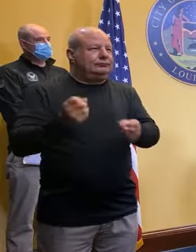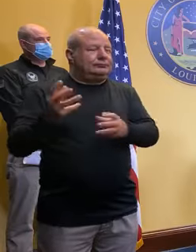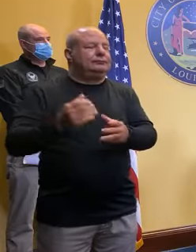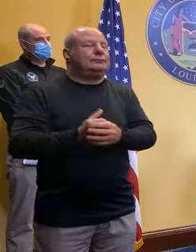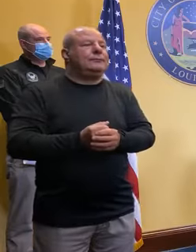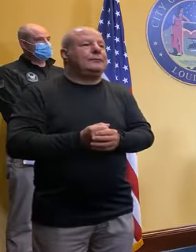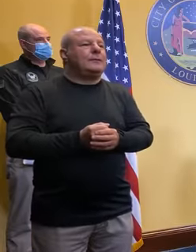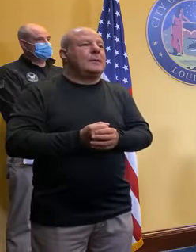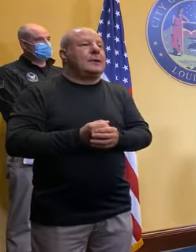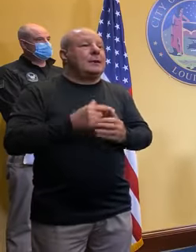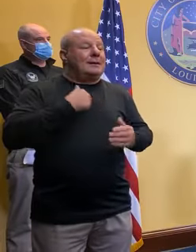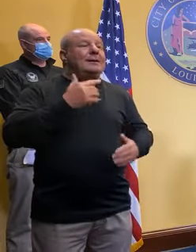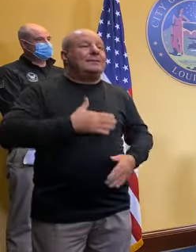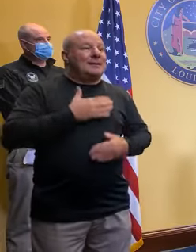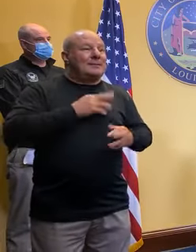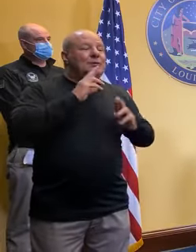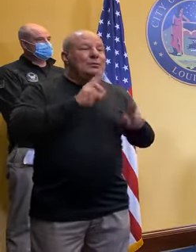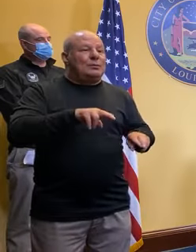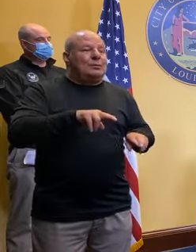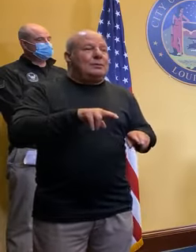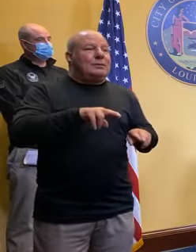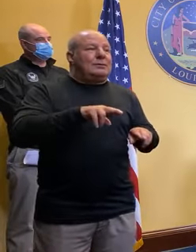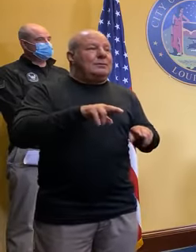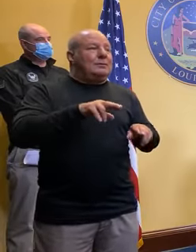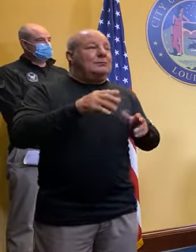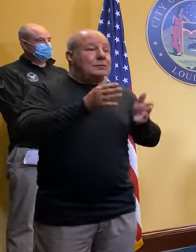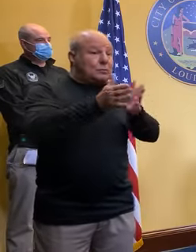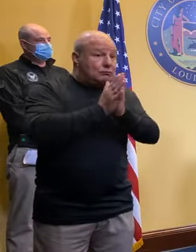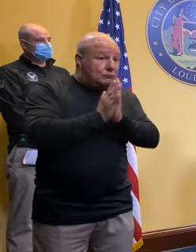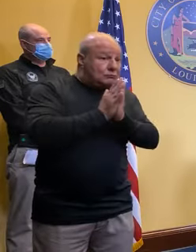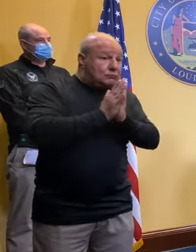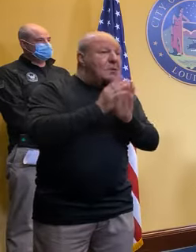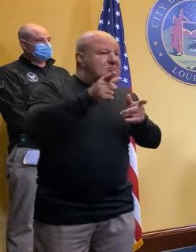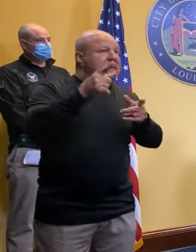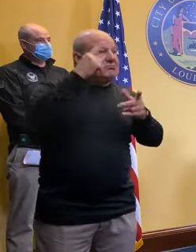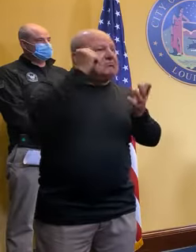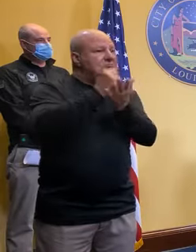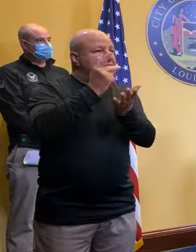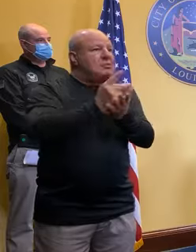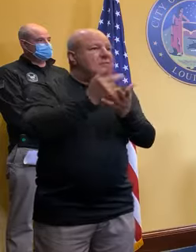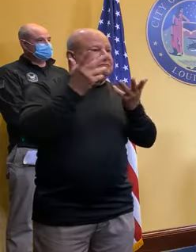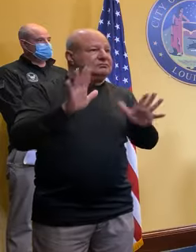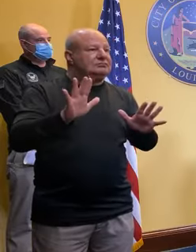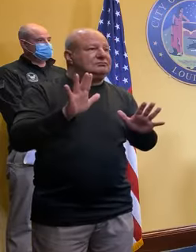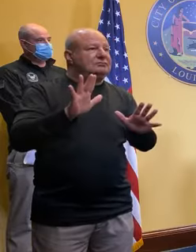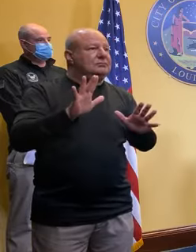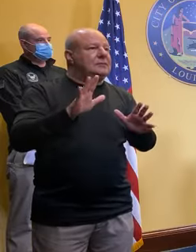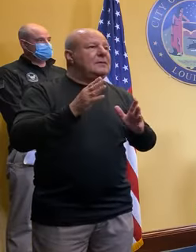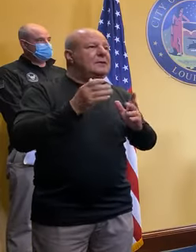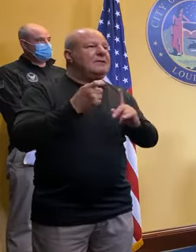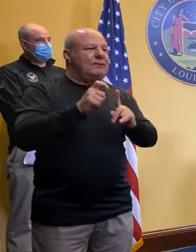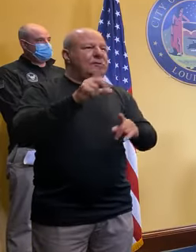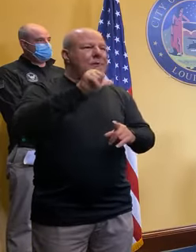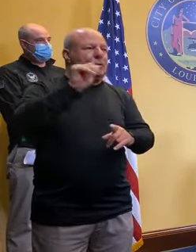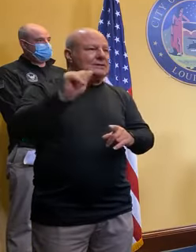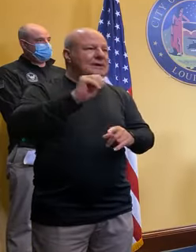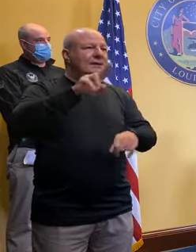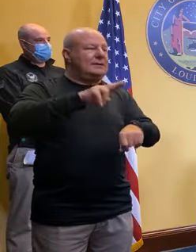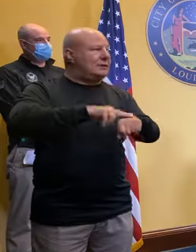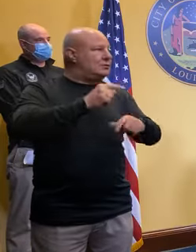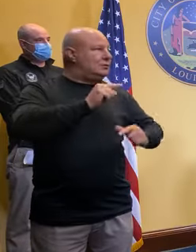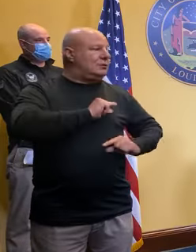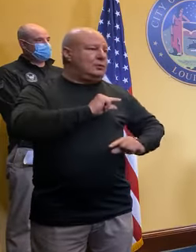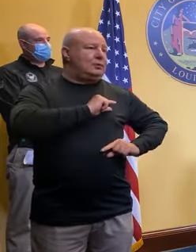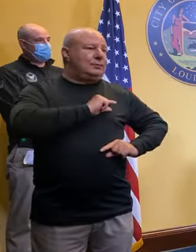am happy to report that those requests have been made and met by the Louisiana National Guard